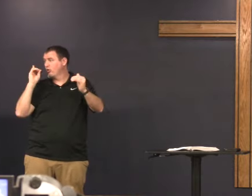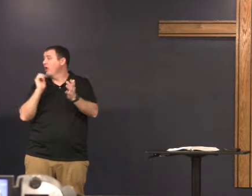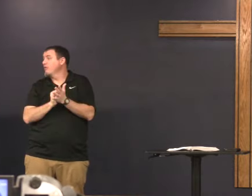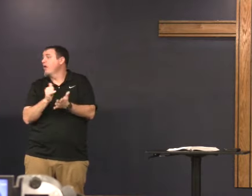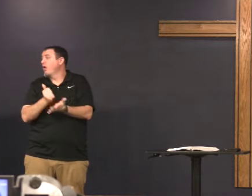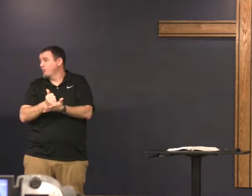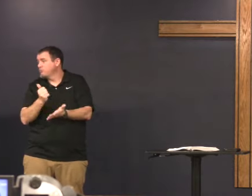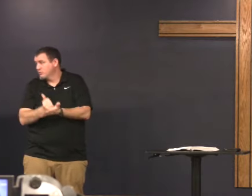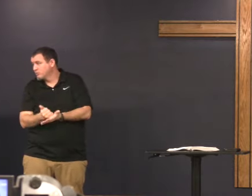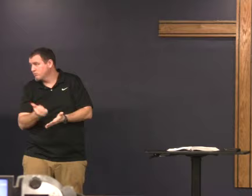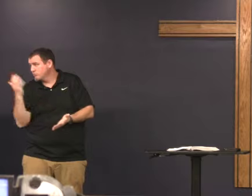But